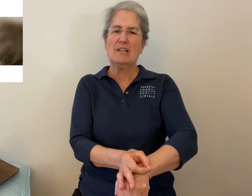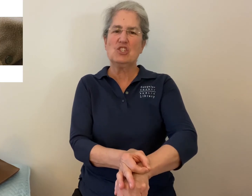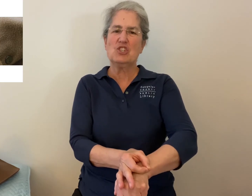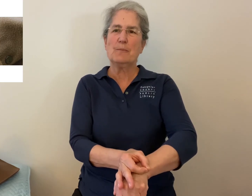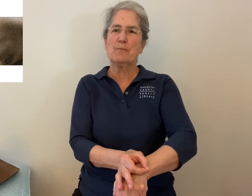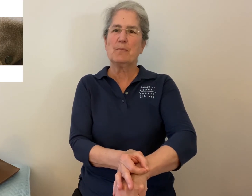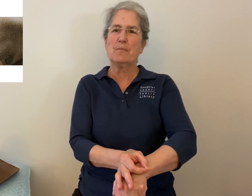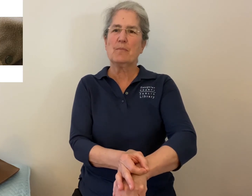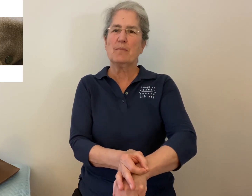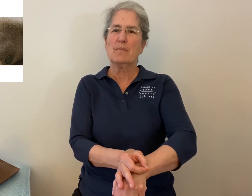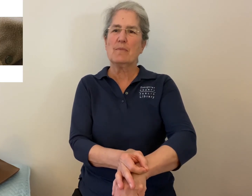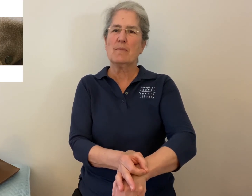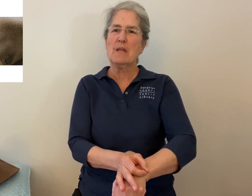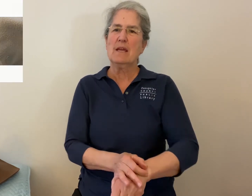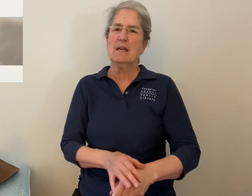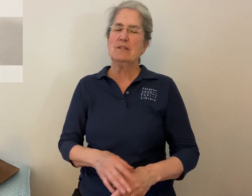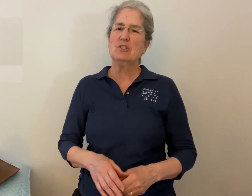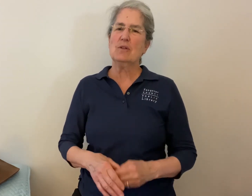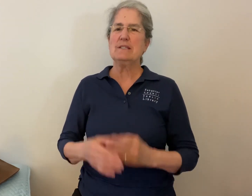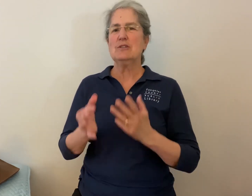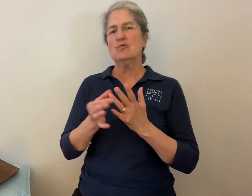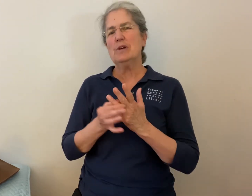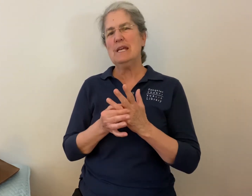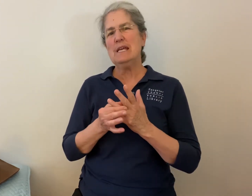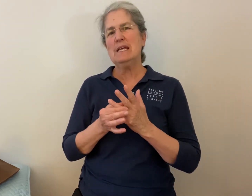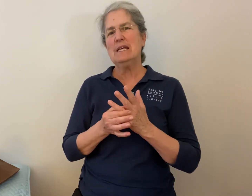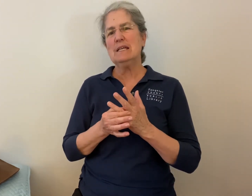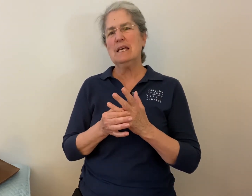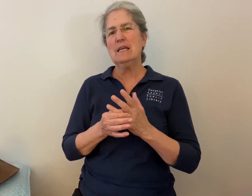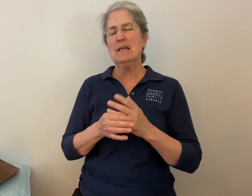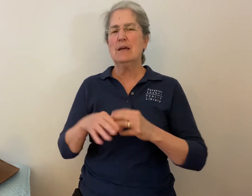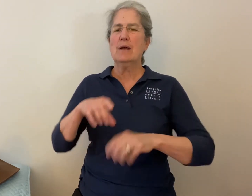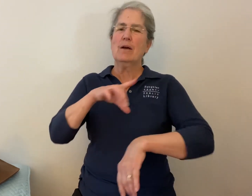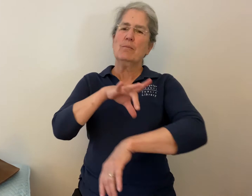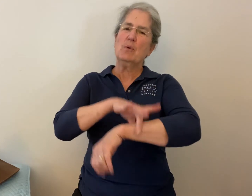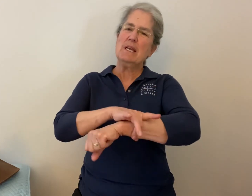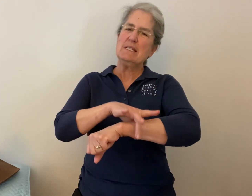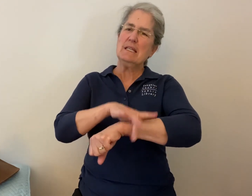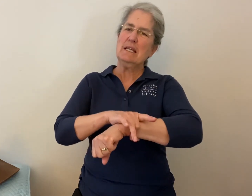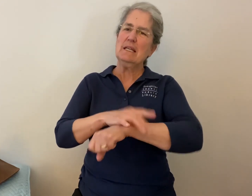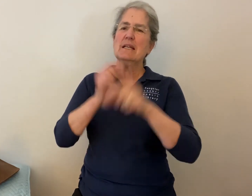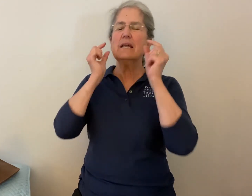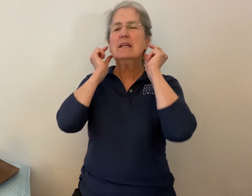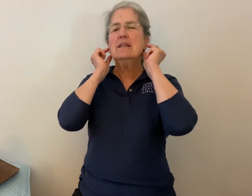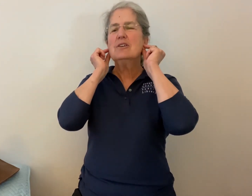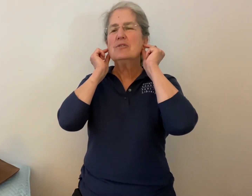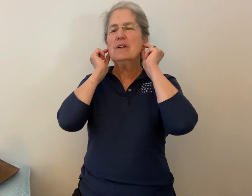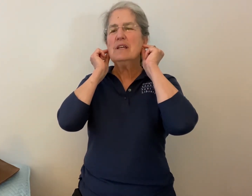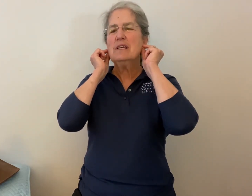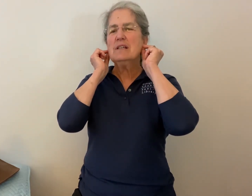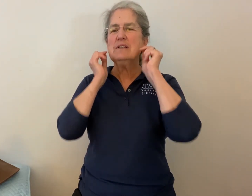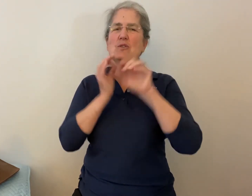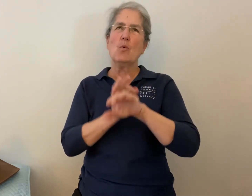Watch. So let's see. Ring, bracelet, earrings,